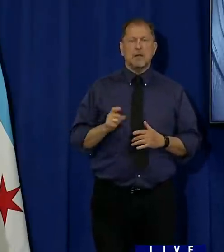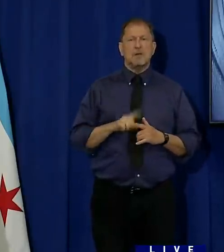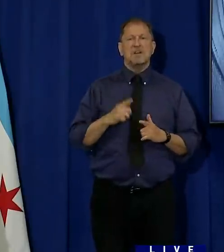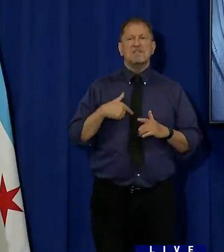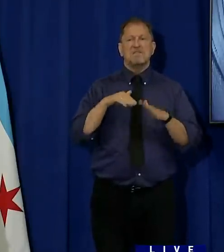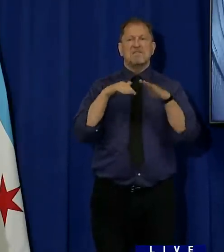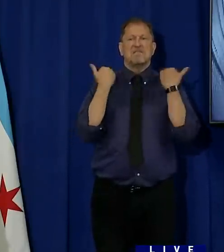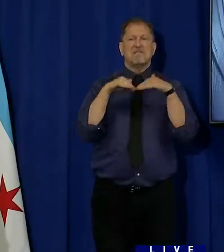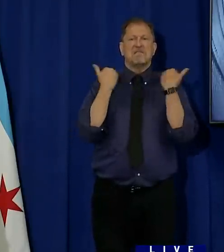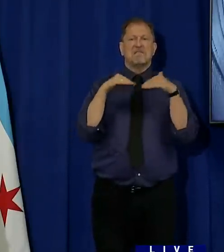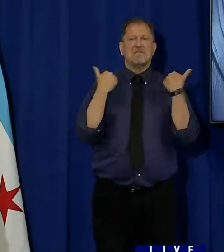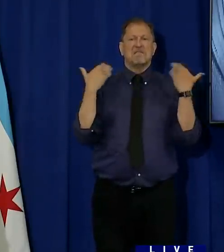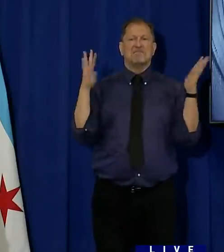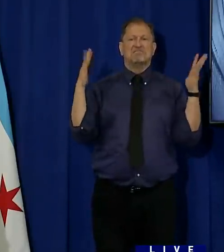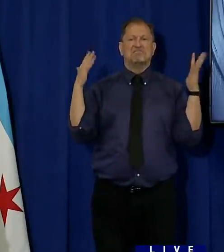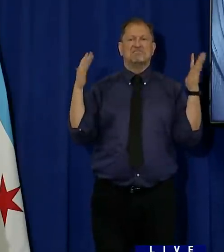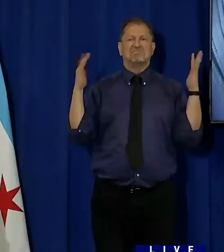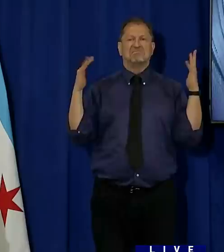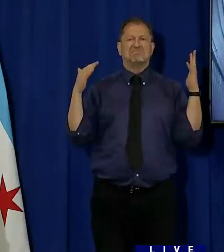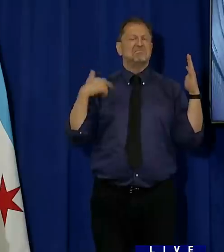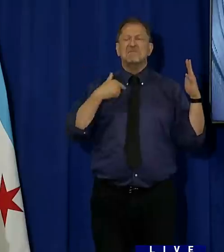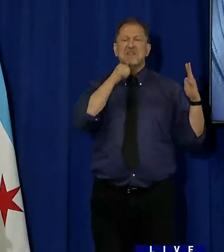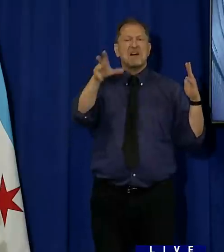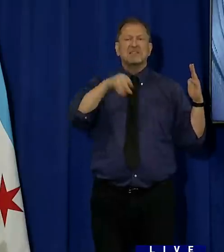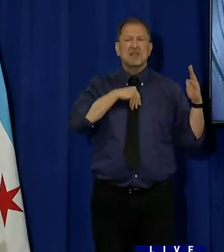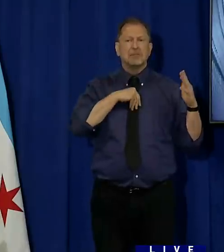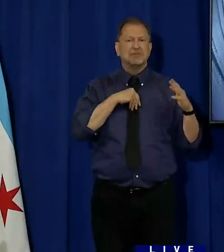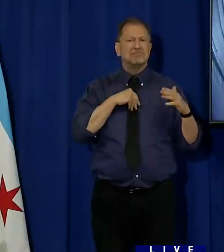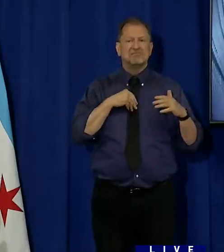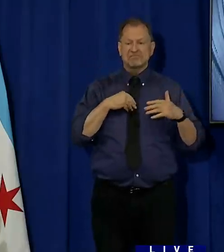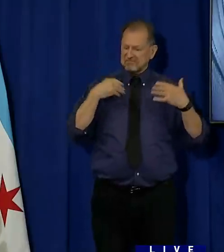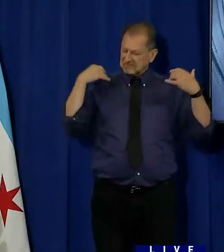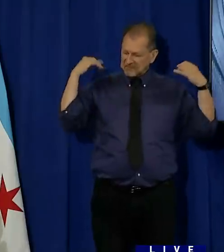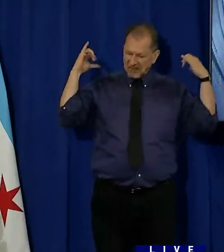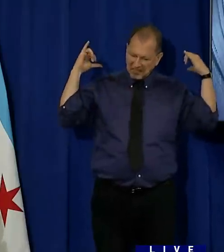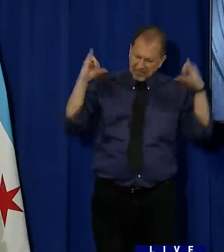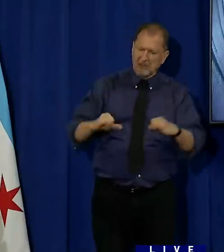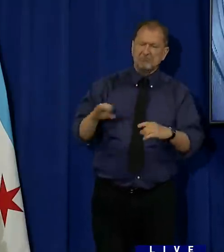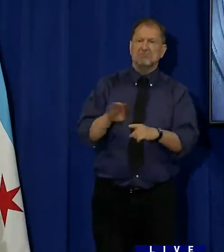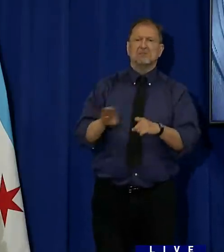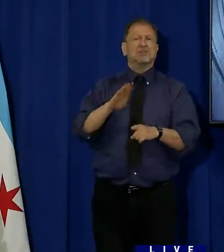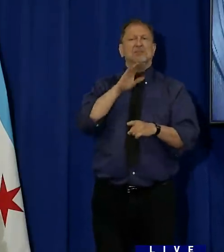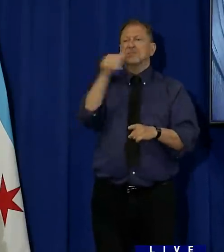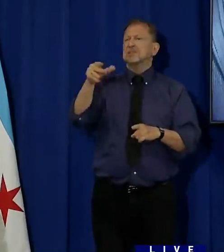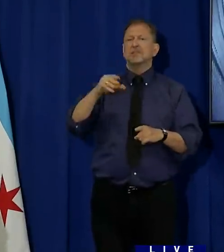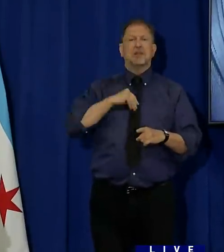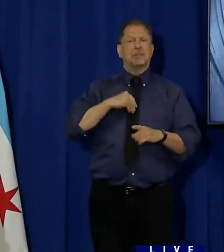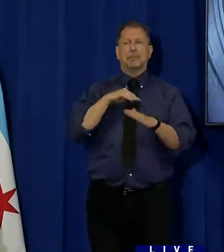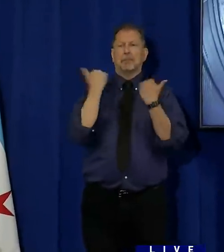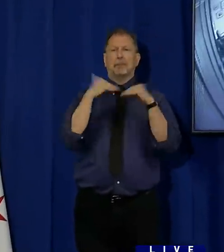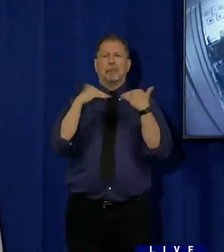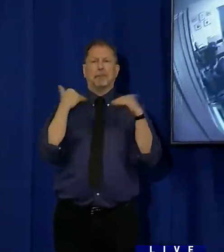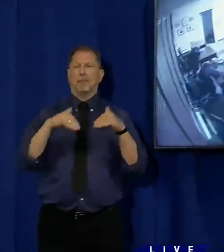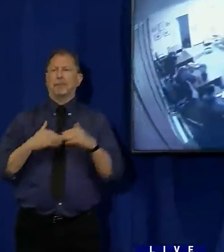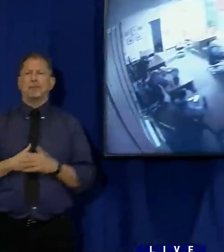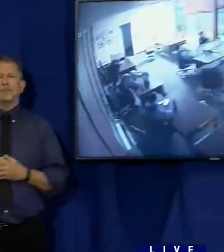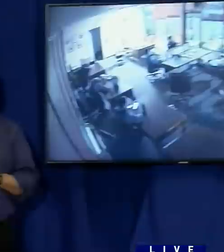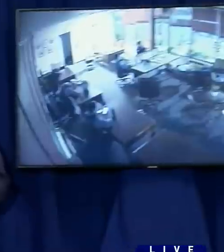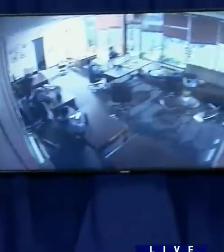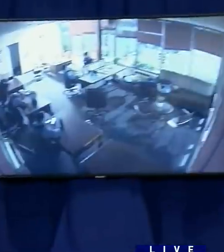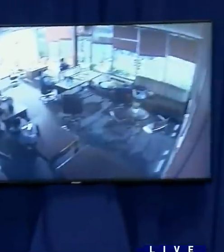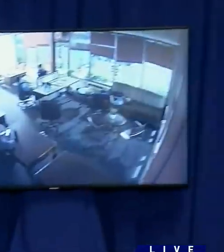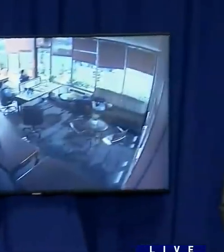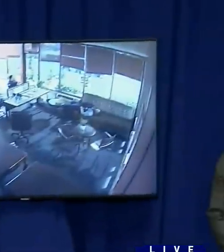done. We cannot go on like this anymore. Look, we don't paint